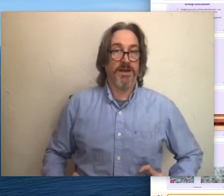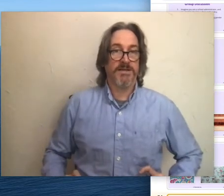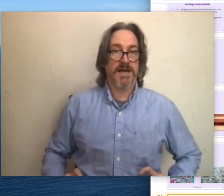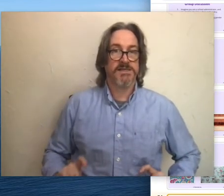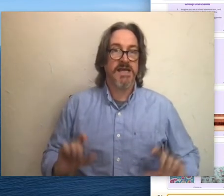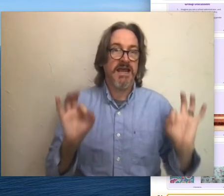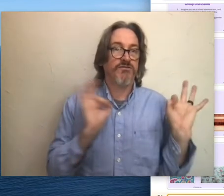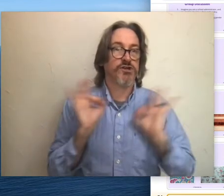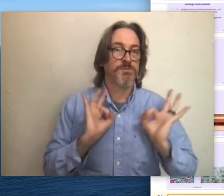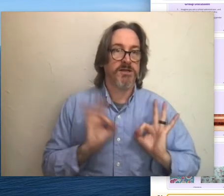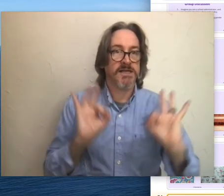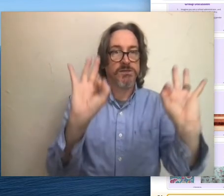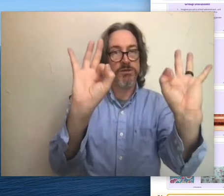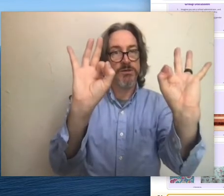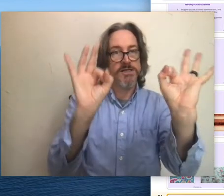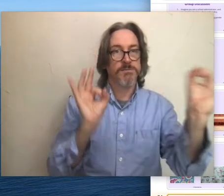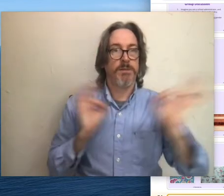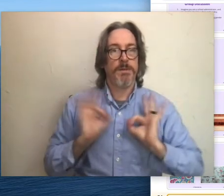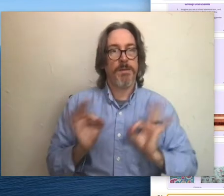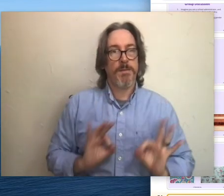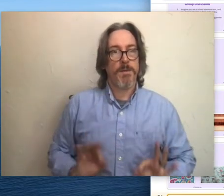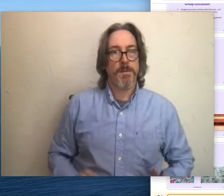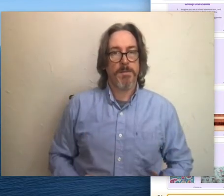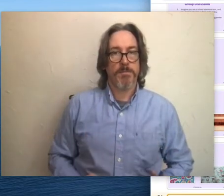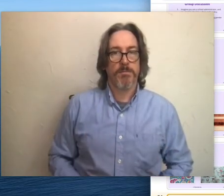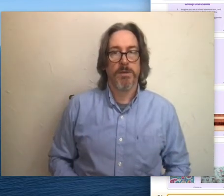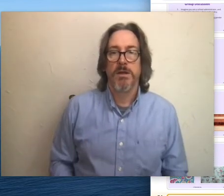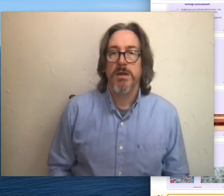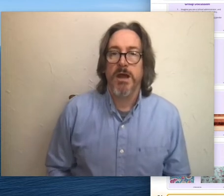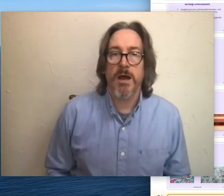They're big dots. If they're small dots, we'll do this.